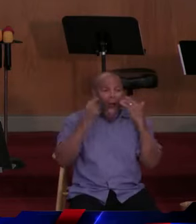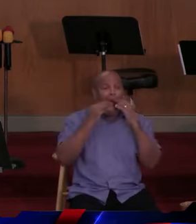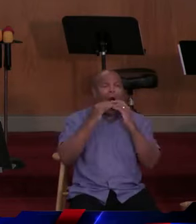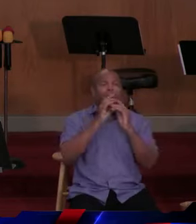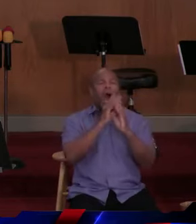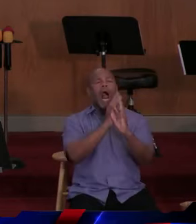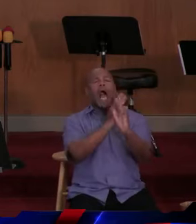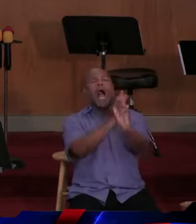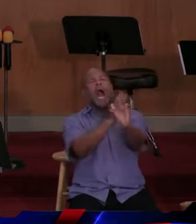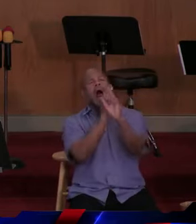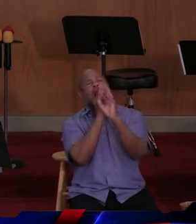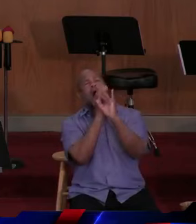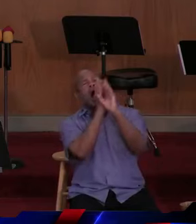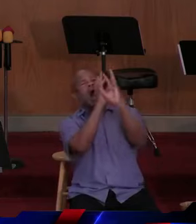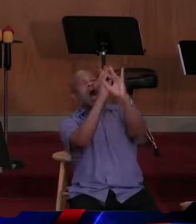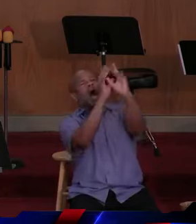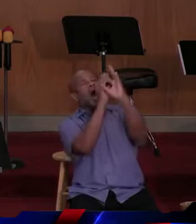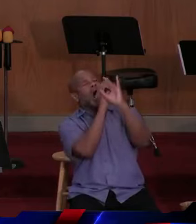you, he'll give you